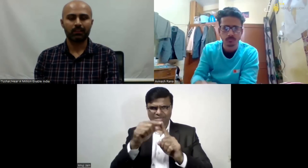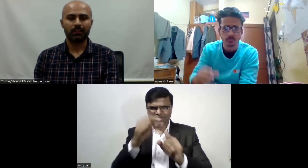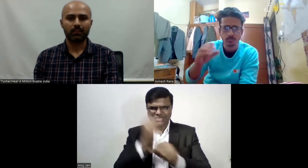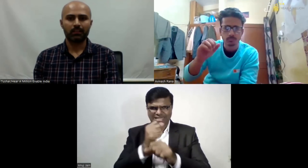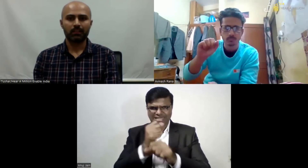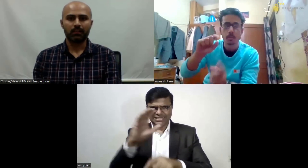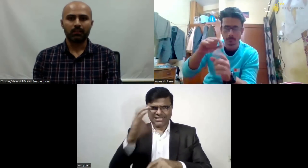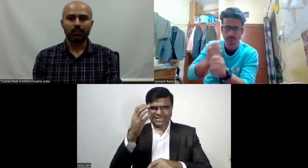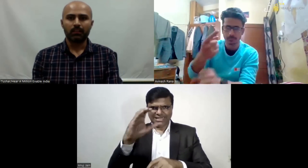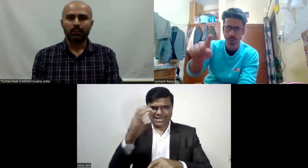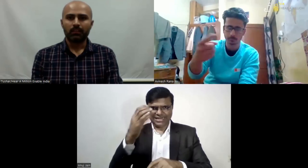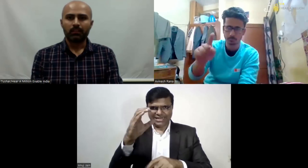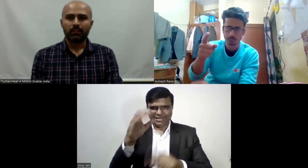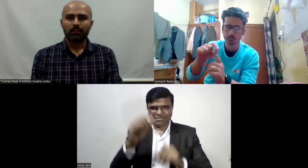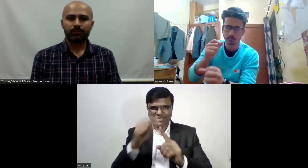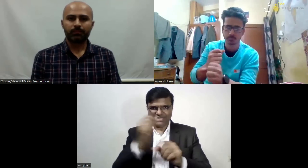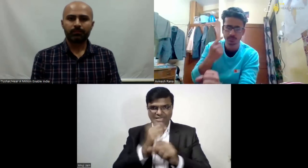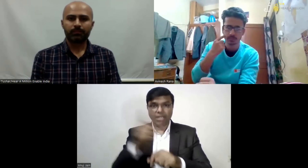test,